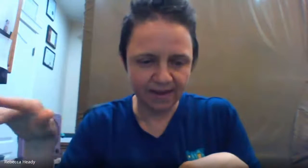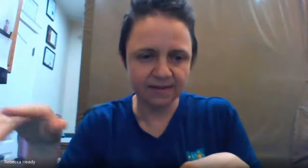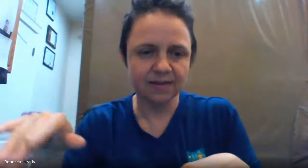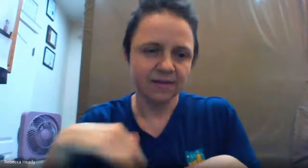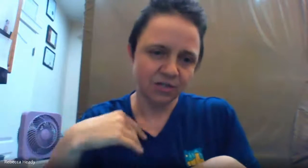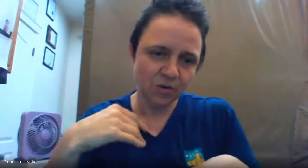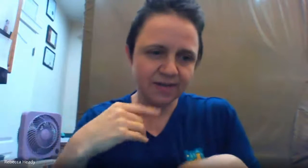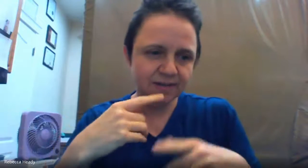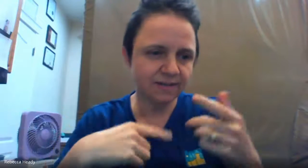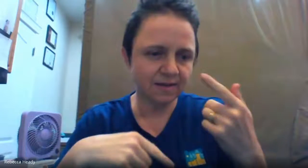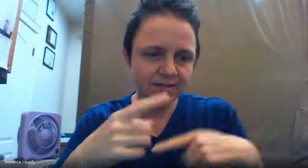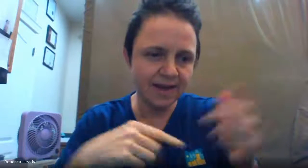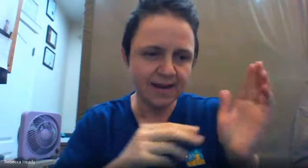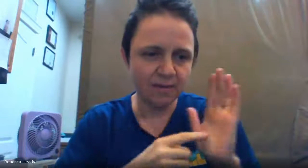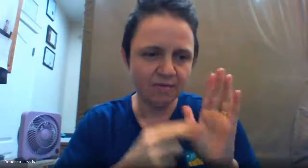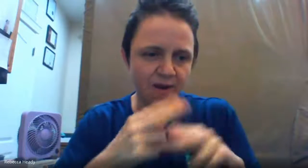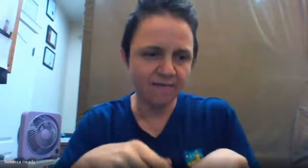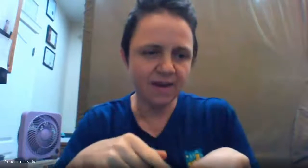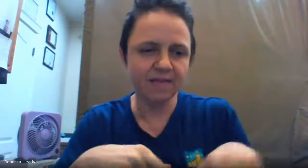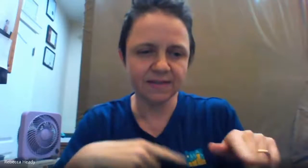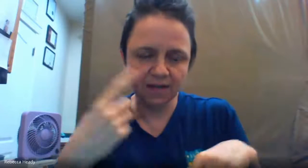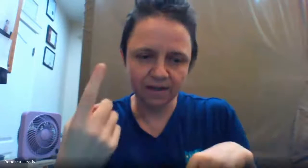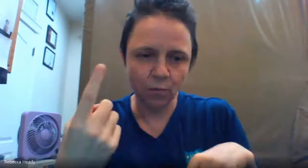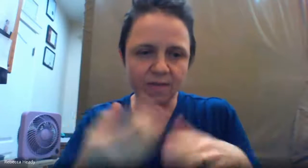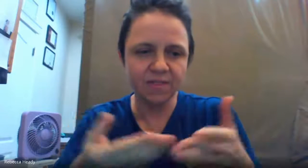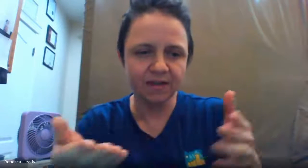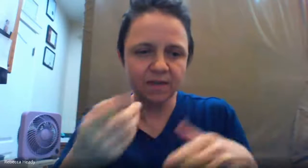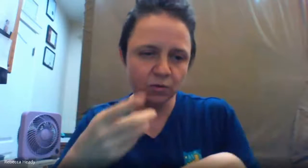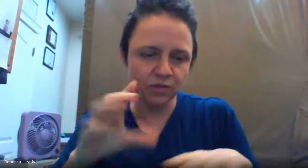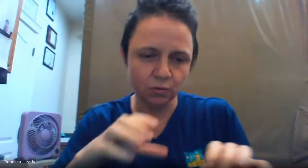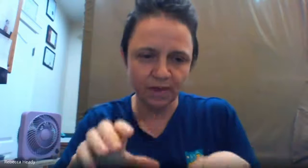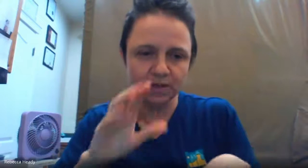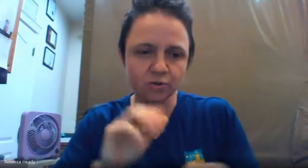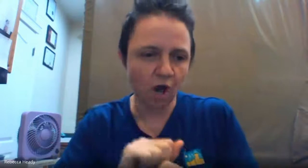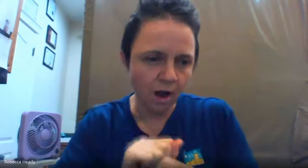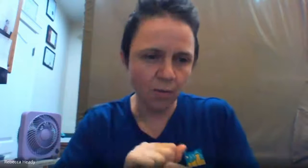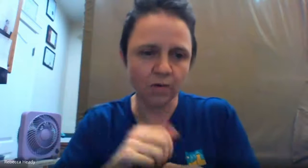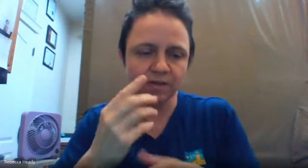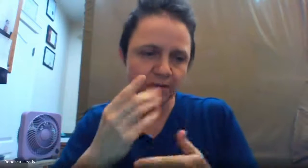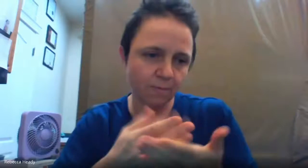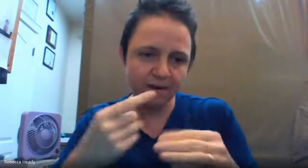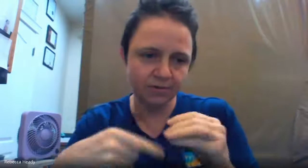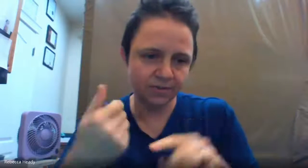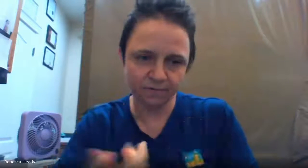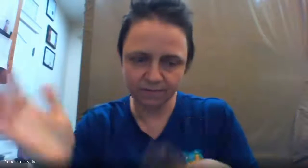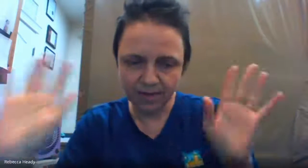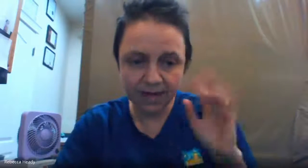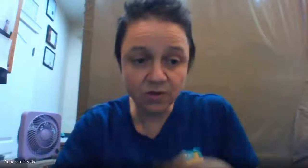it, showing us a sign name if you have it, and then saying like one thing that you do, like your job or something about yourself. And you can